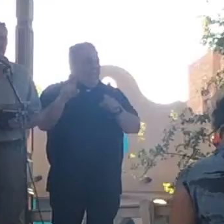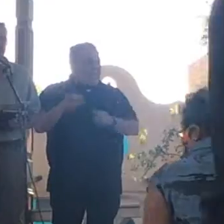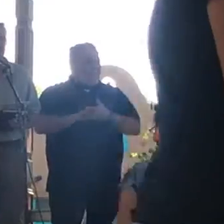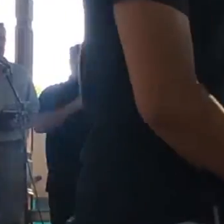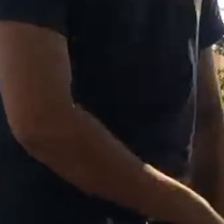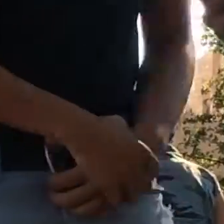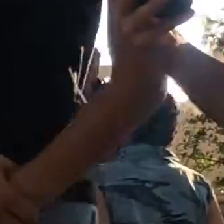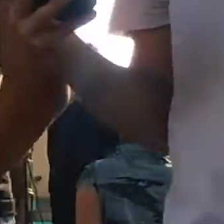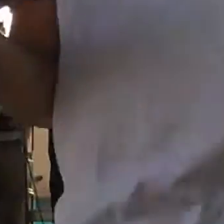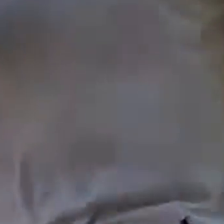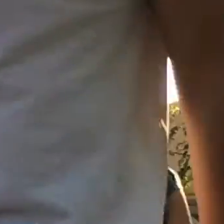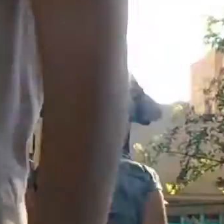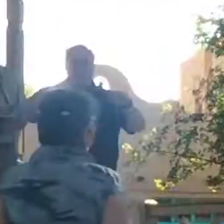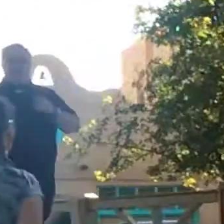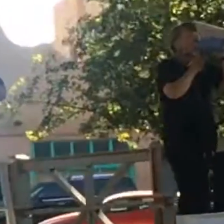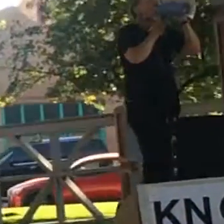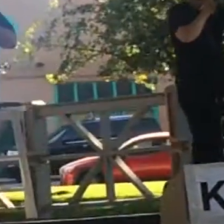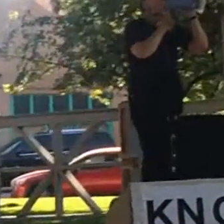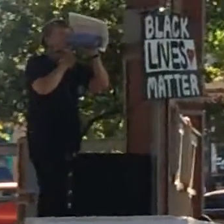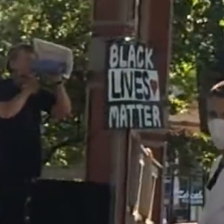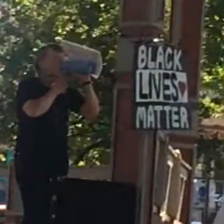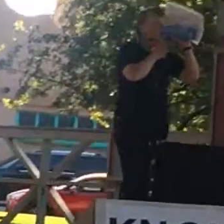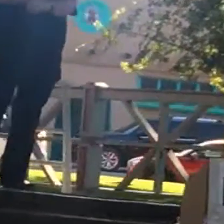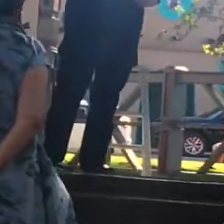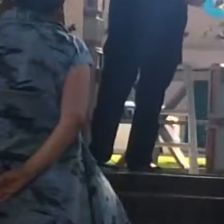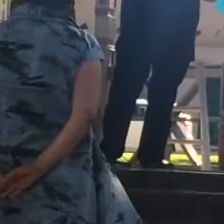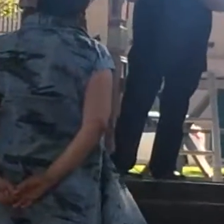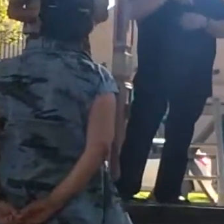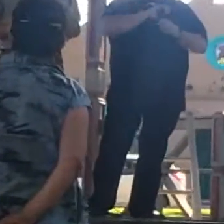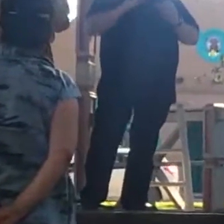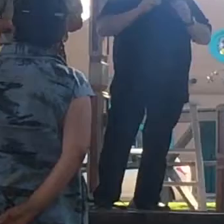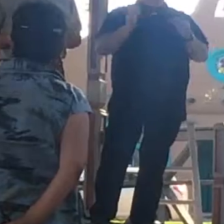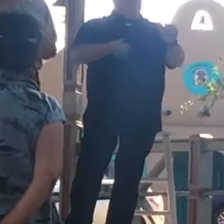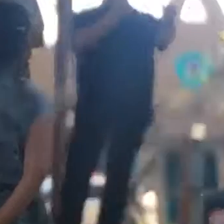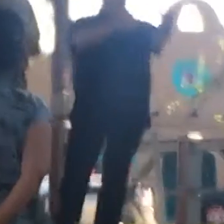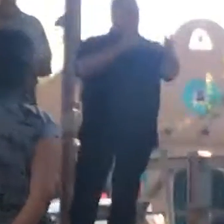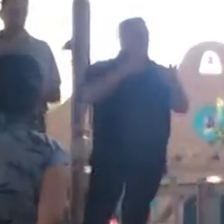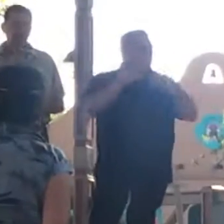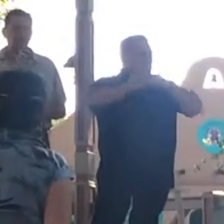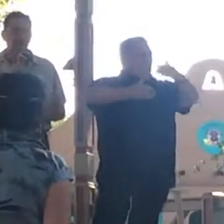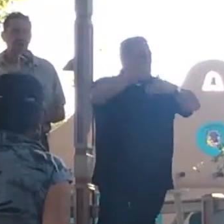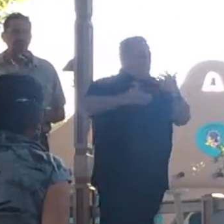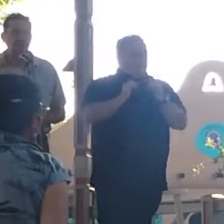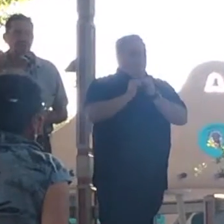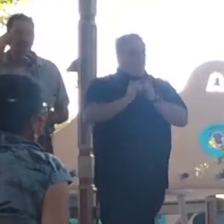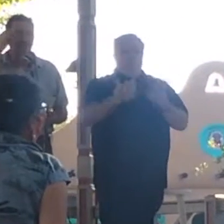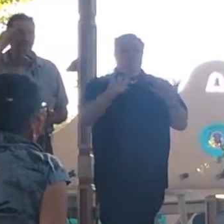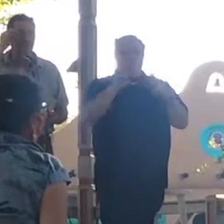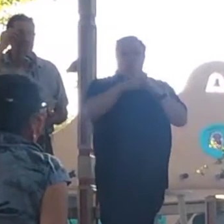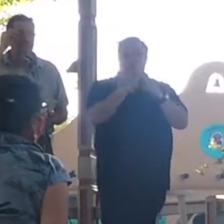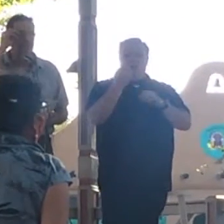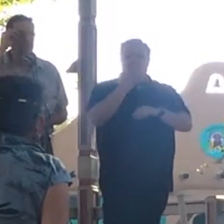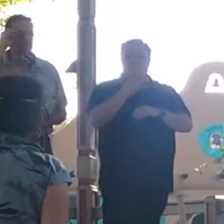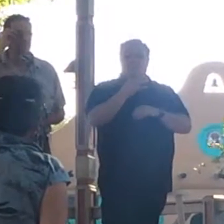different presentations, it gives us the energy, it gives us the synergy so that we can move forward and move forward together. I want to start off